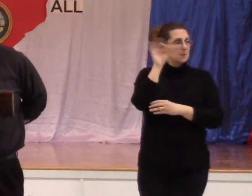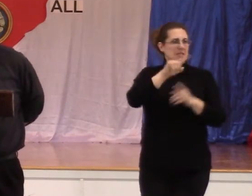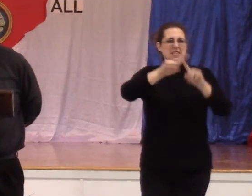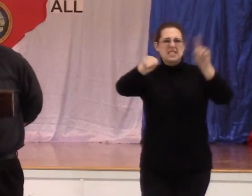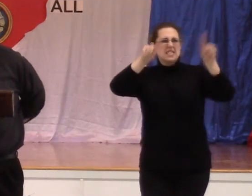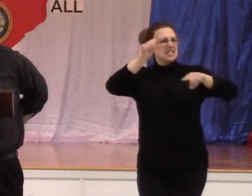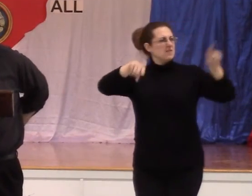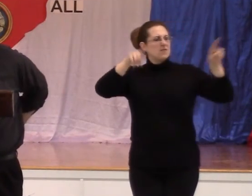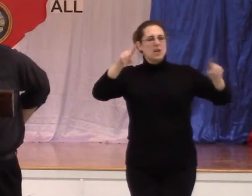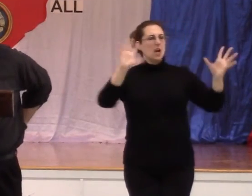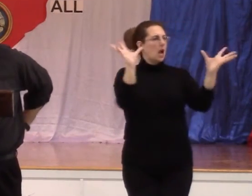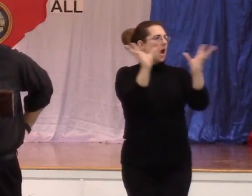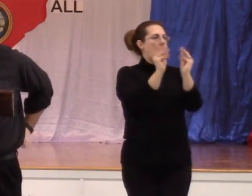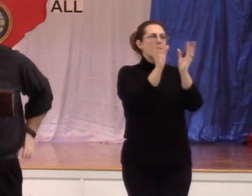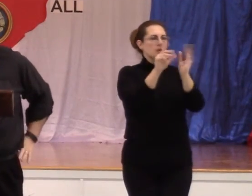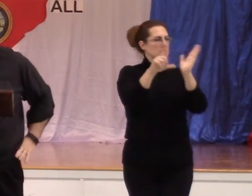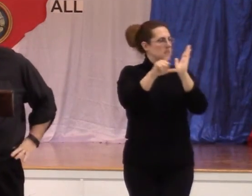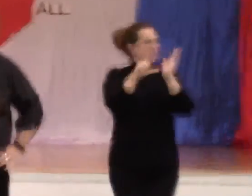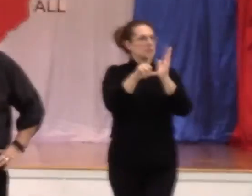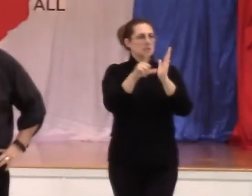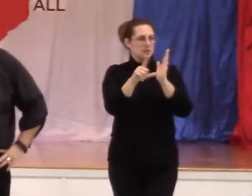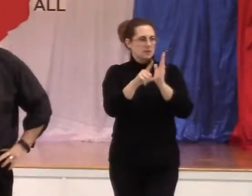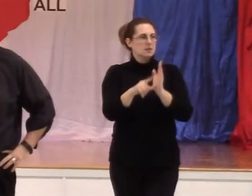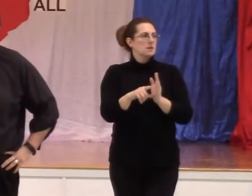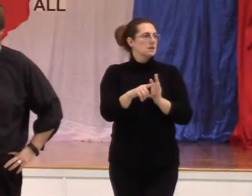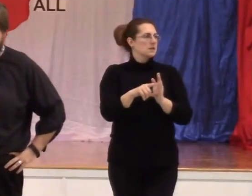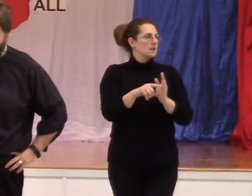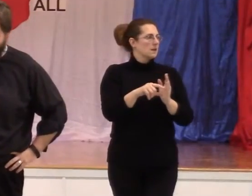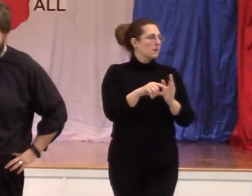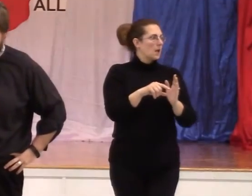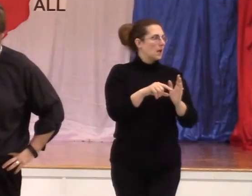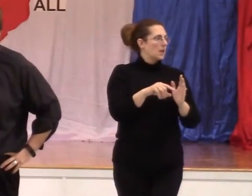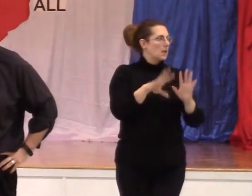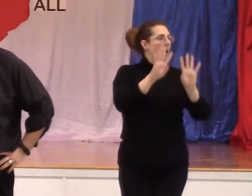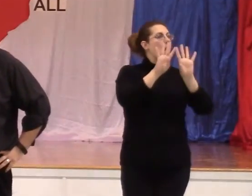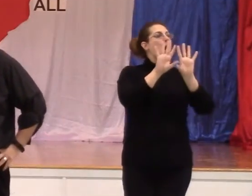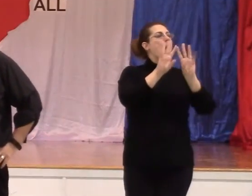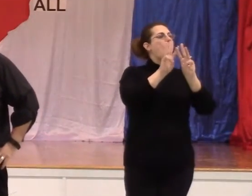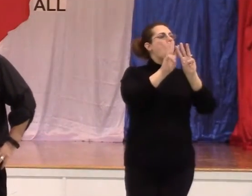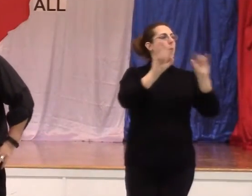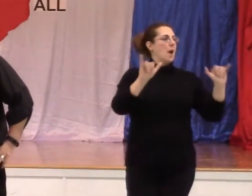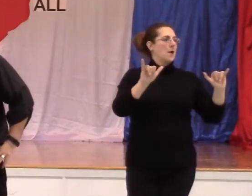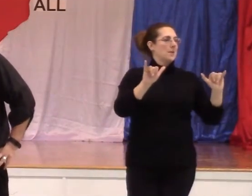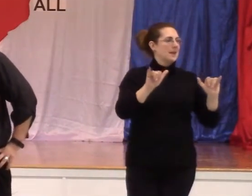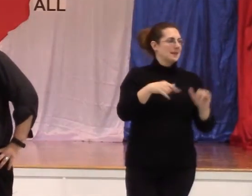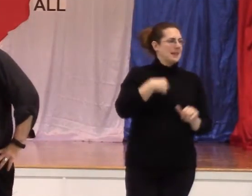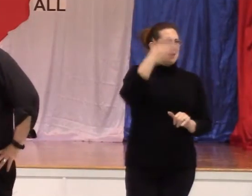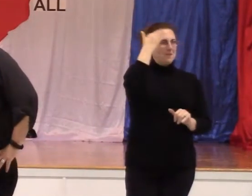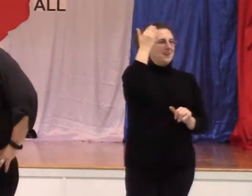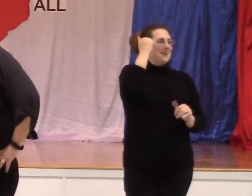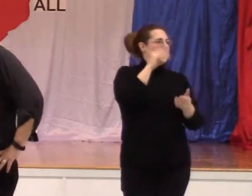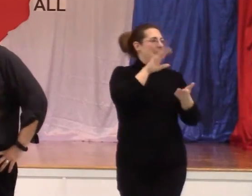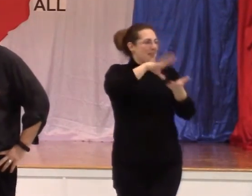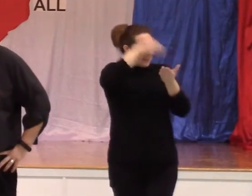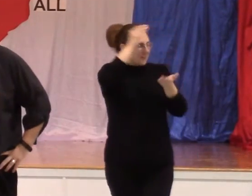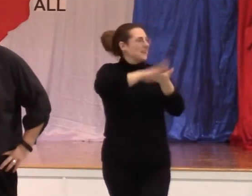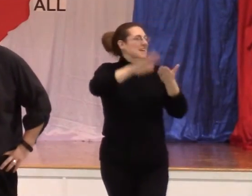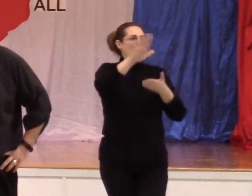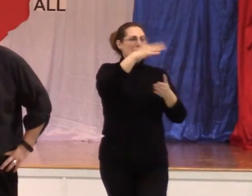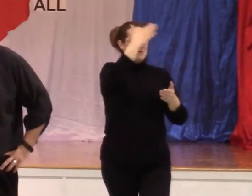Wyoming District Pastors Conference this spring on the topic of error and fellowship. He has written